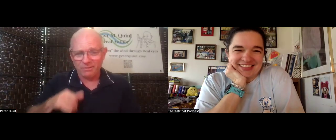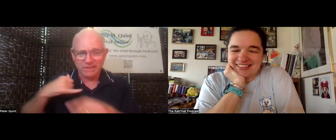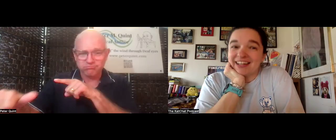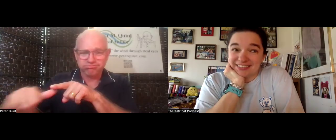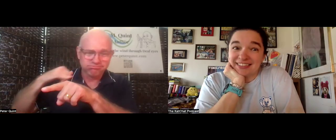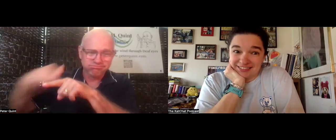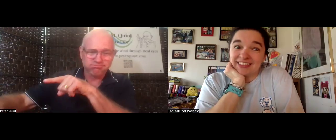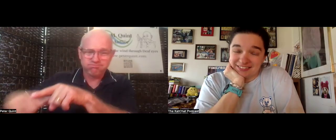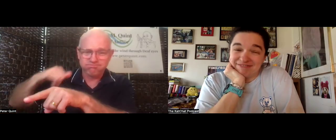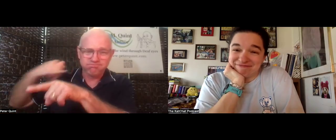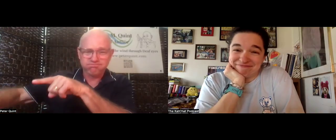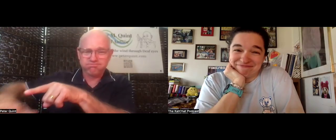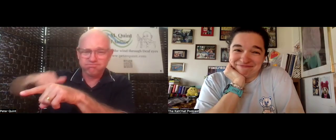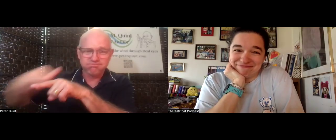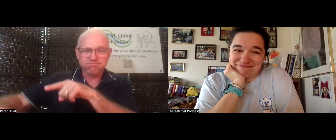Jeremy was like,